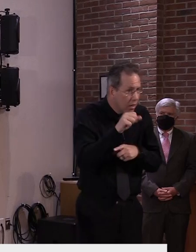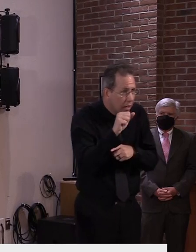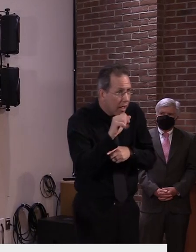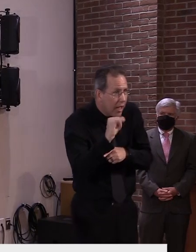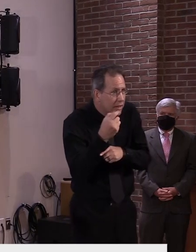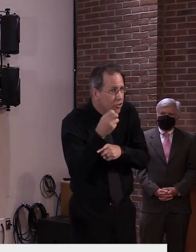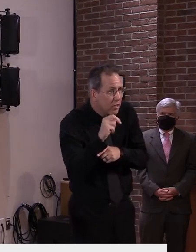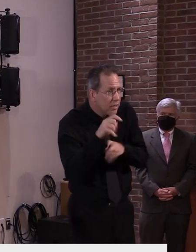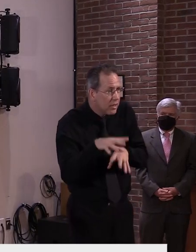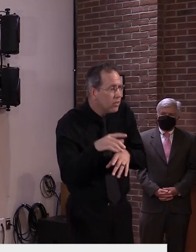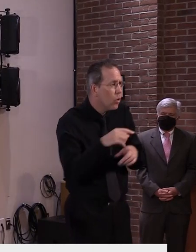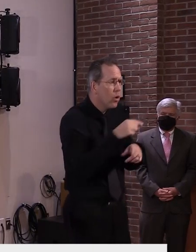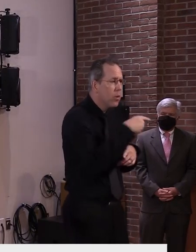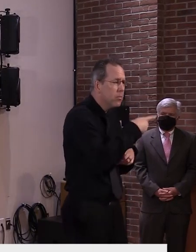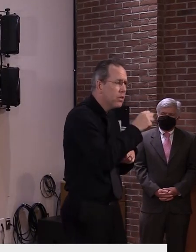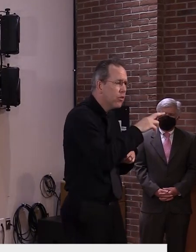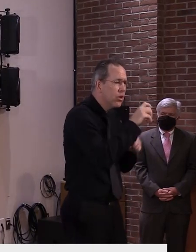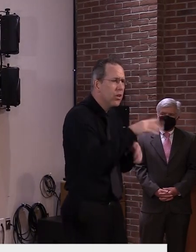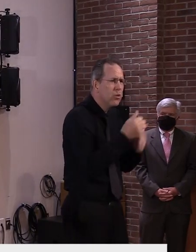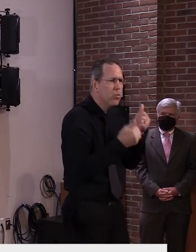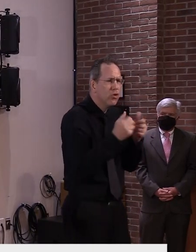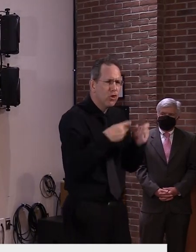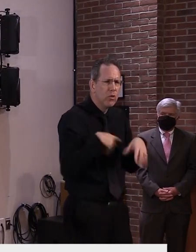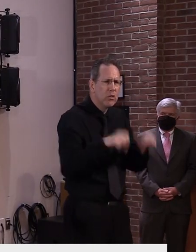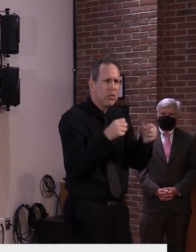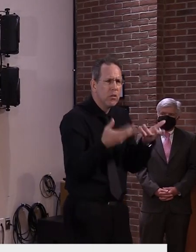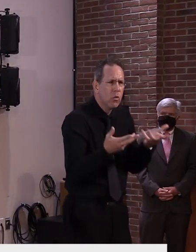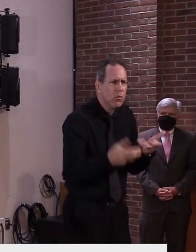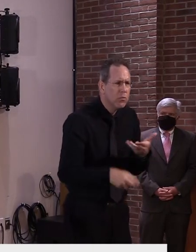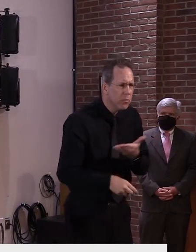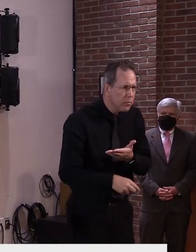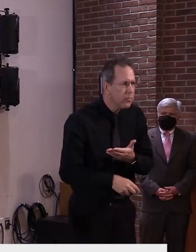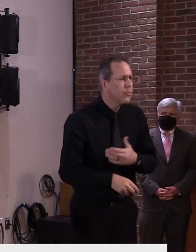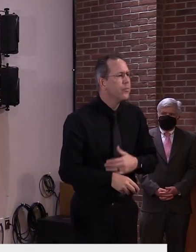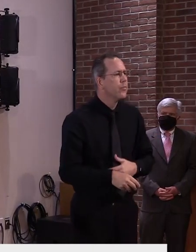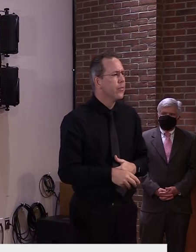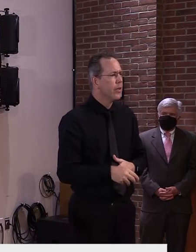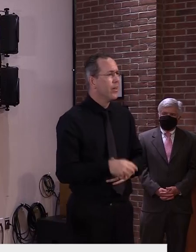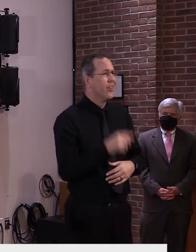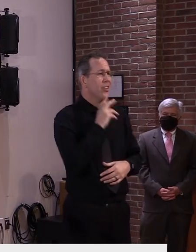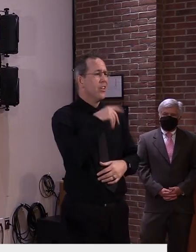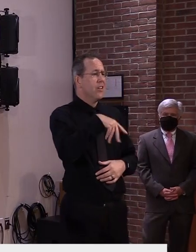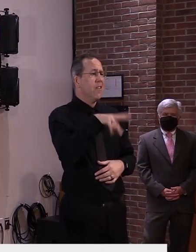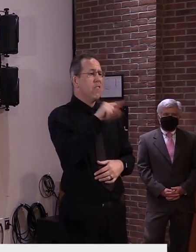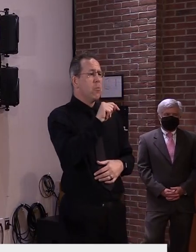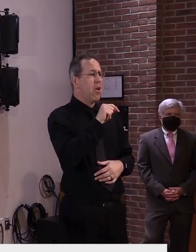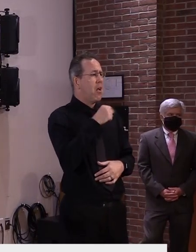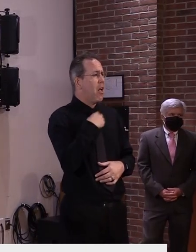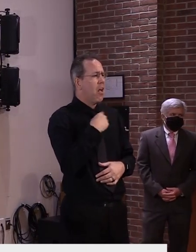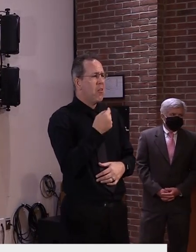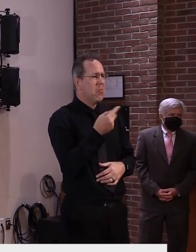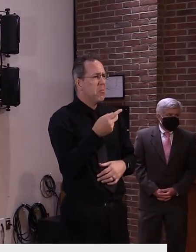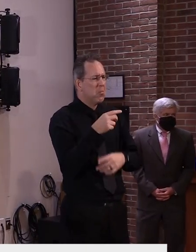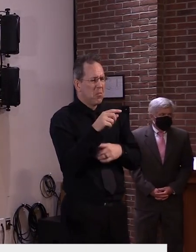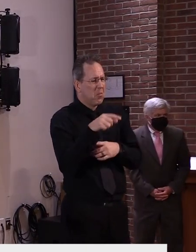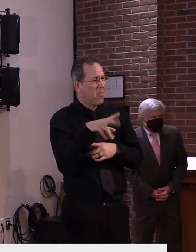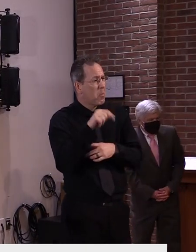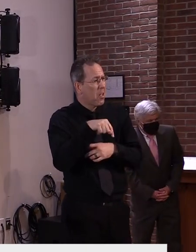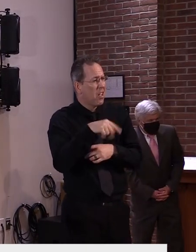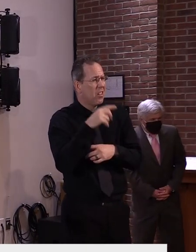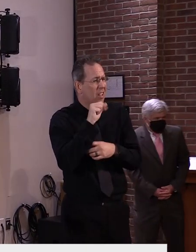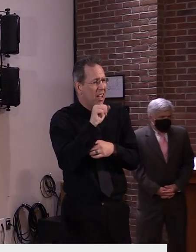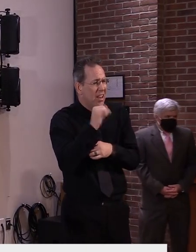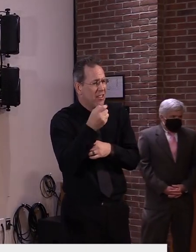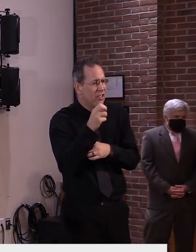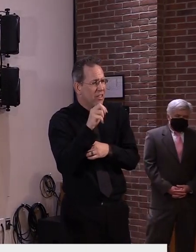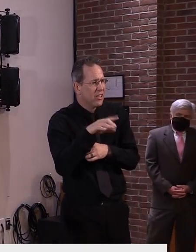there aren't that many opportunities for them to be tested on the antigen platform. There are going to be increasing opportunities as these machines get deployed more